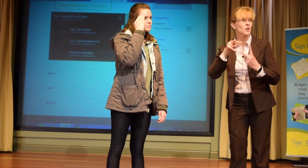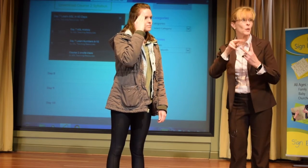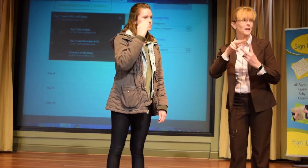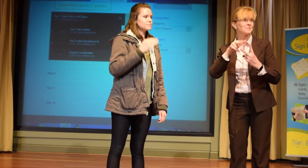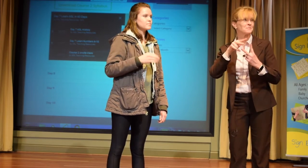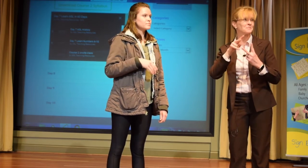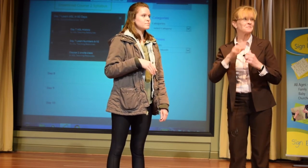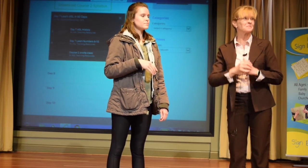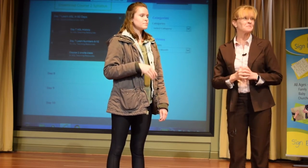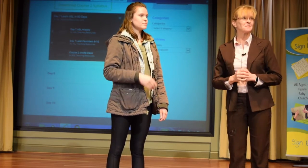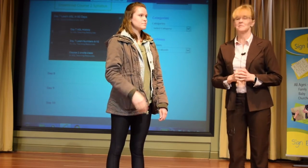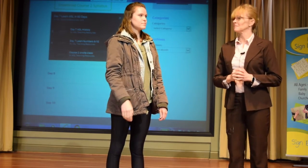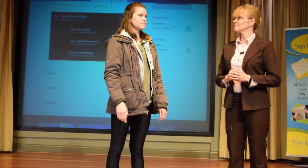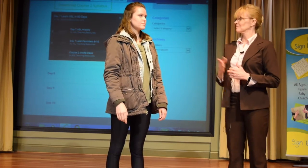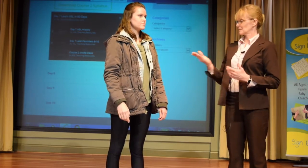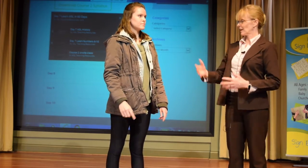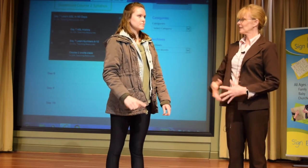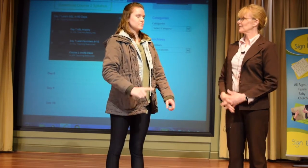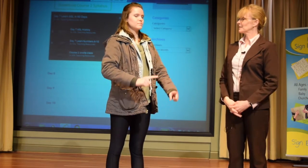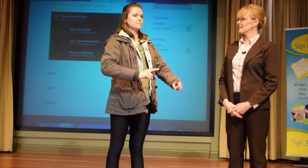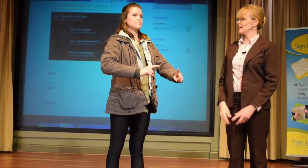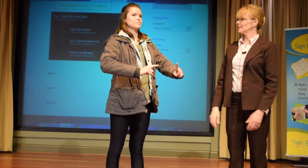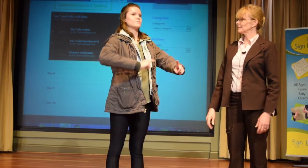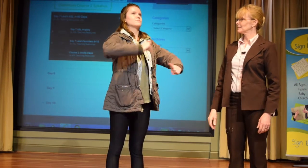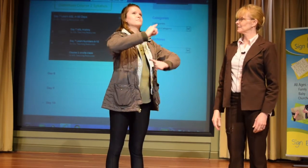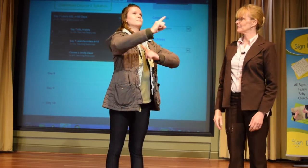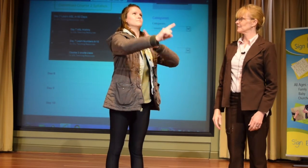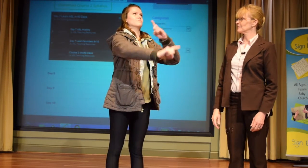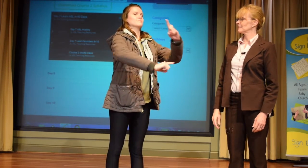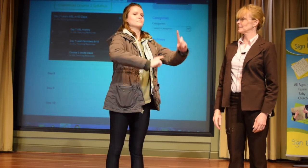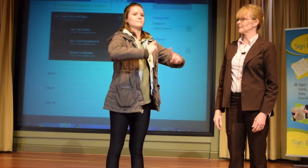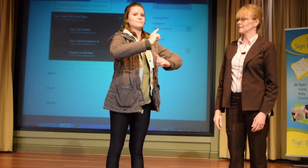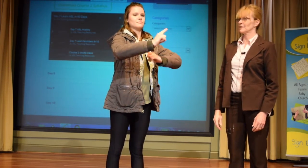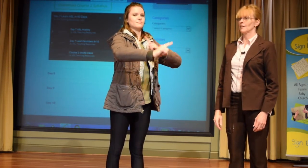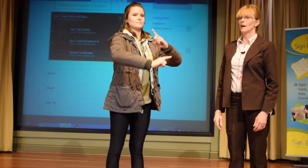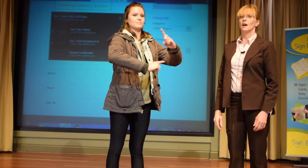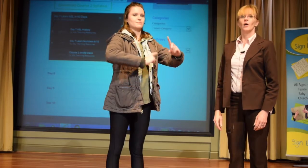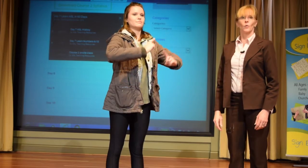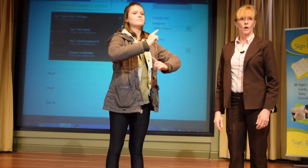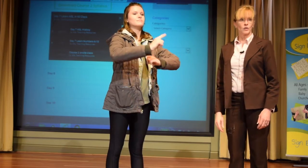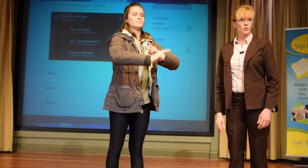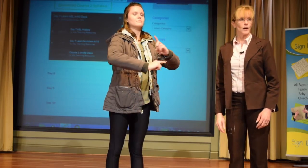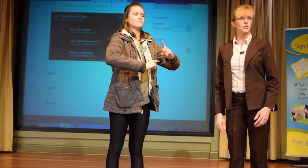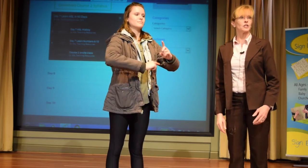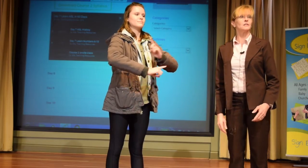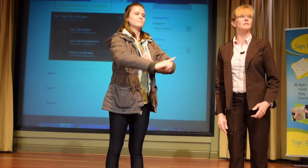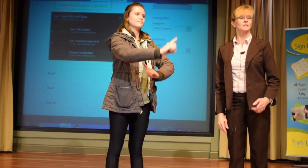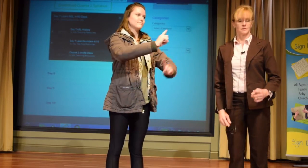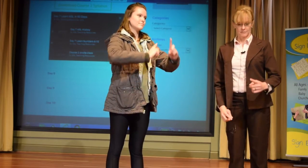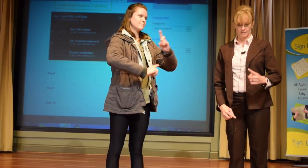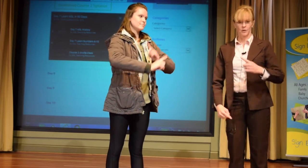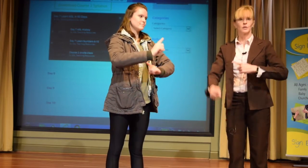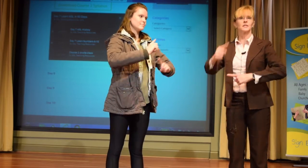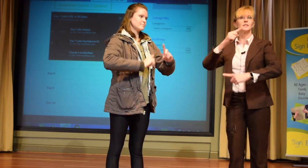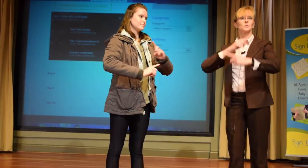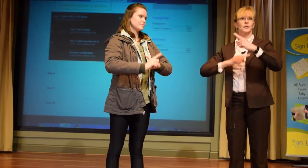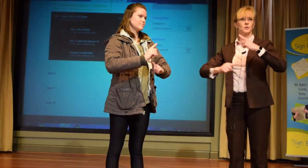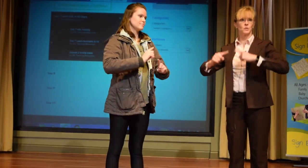way. Okay, next sign. Wrong direction. Backward. Wrong direction. Goes this way towards